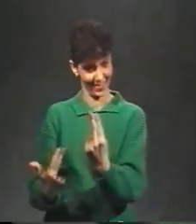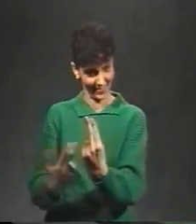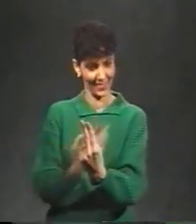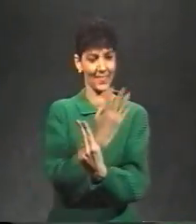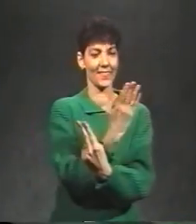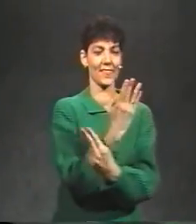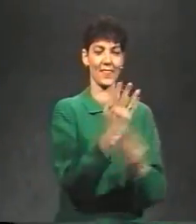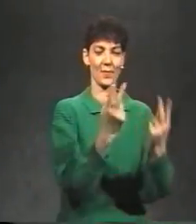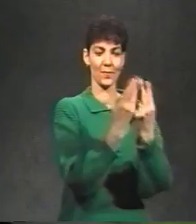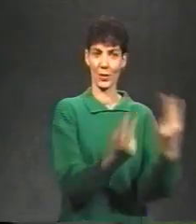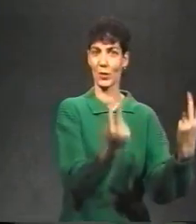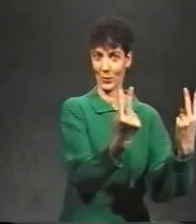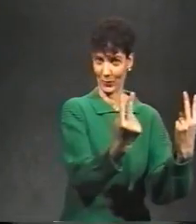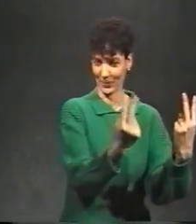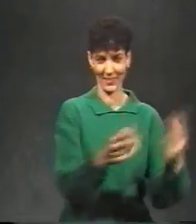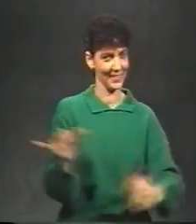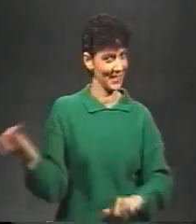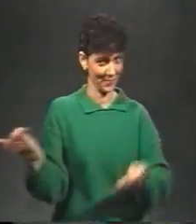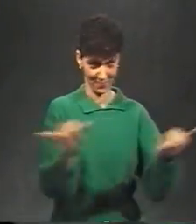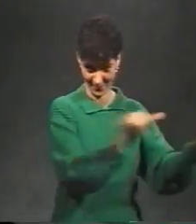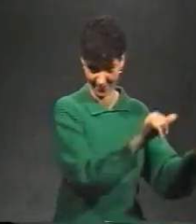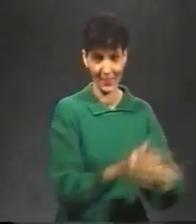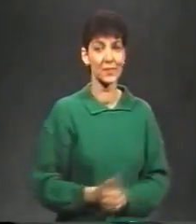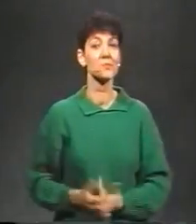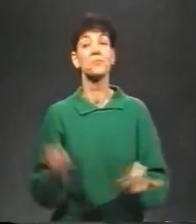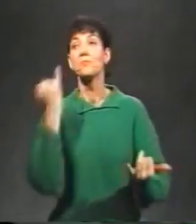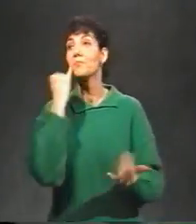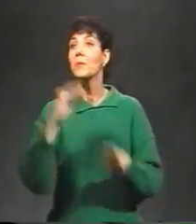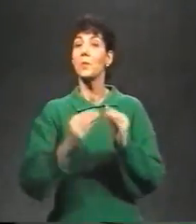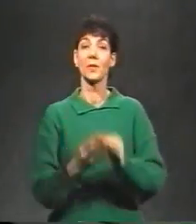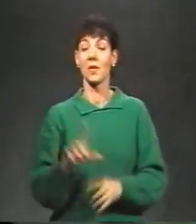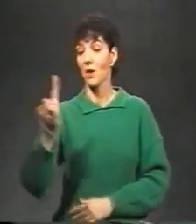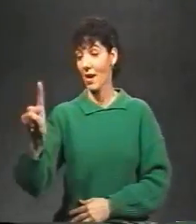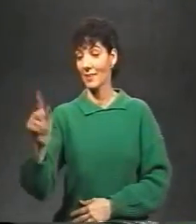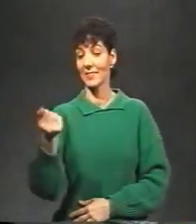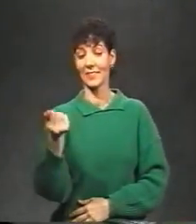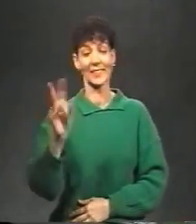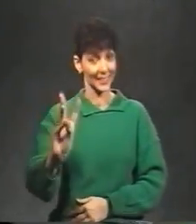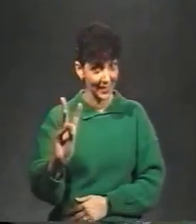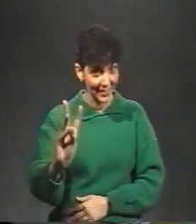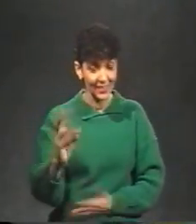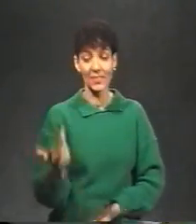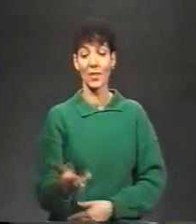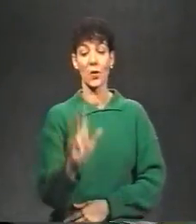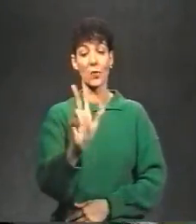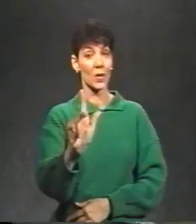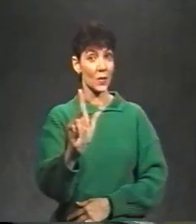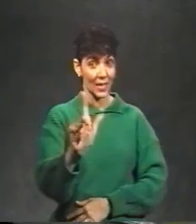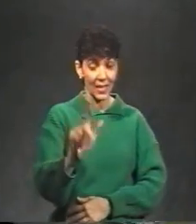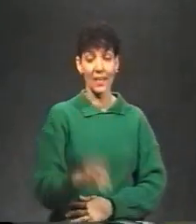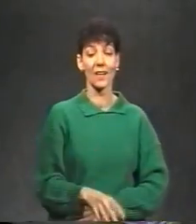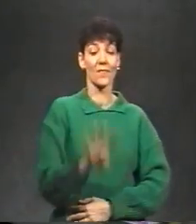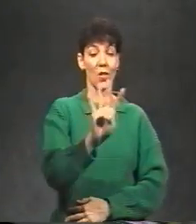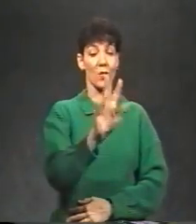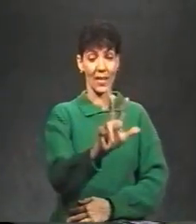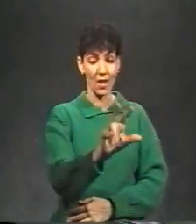you would sign the first number as a single digit and follow them with 4 two-digit numbers.